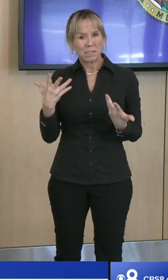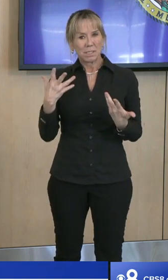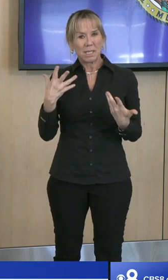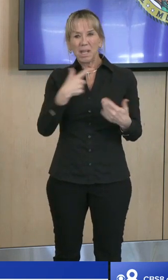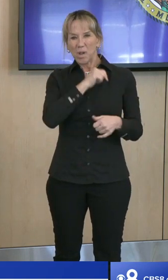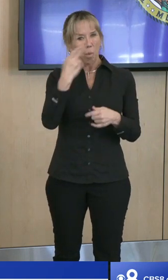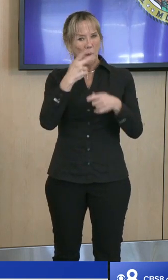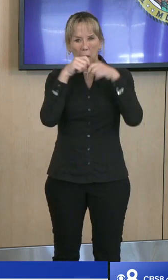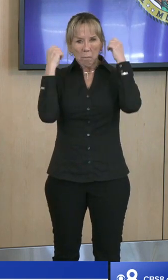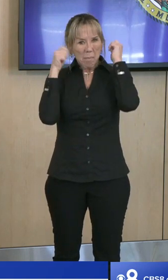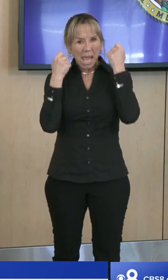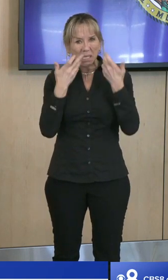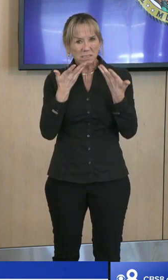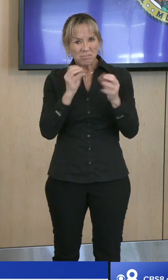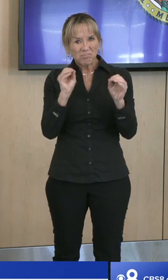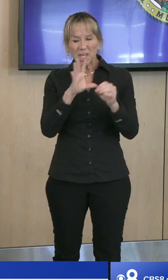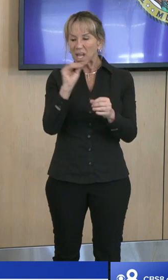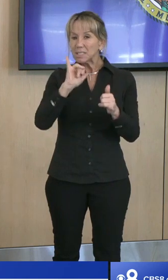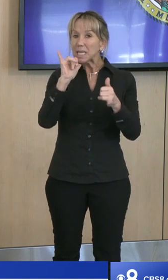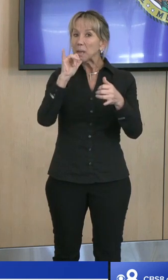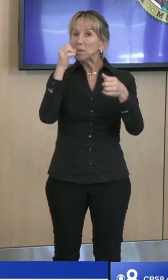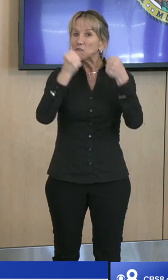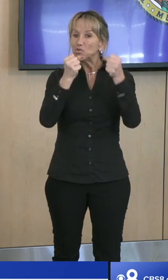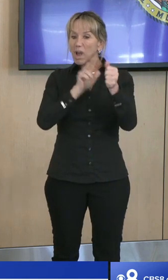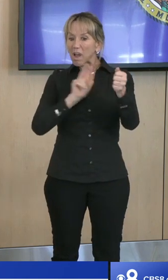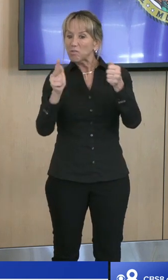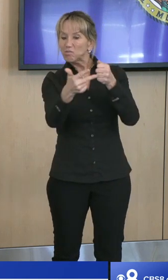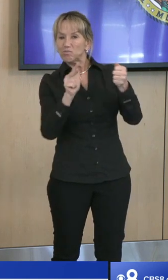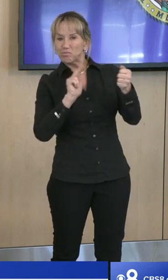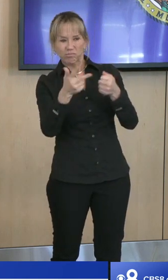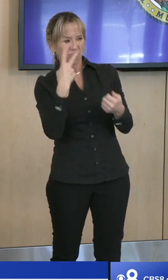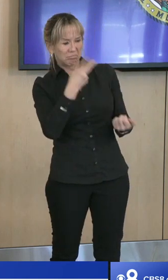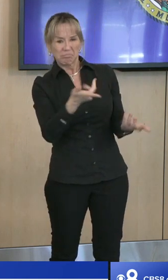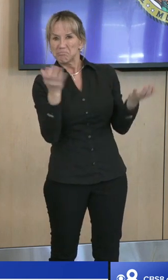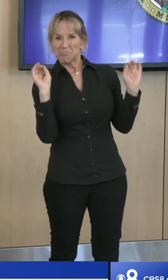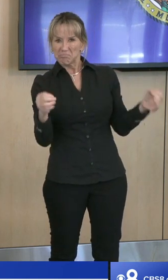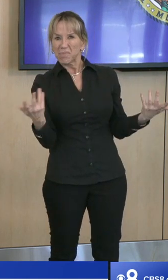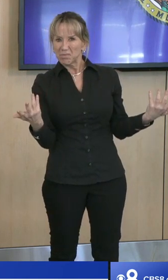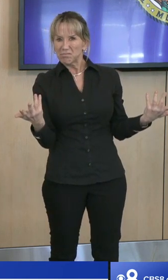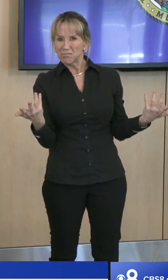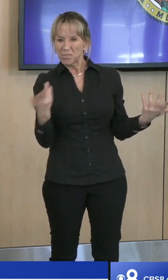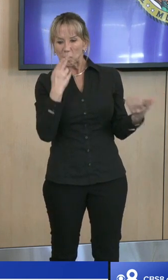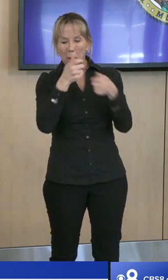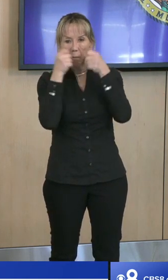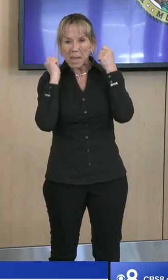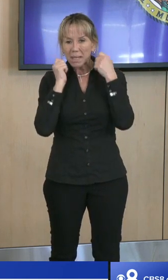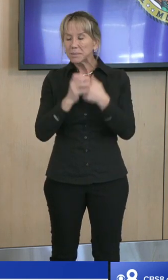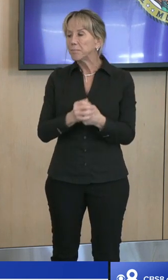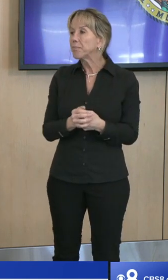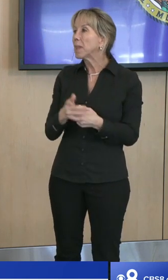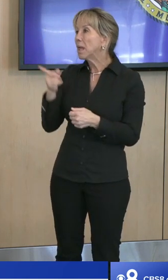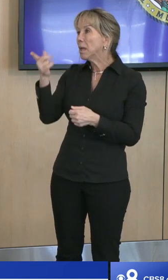restaurant workers? In that particular situation, the 6 feet